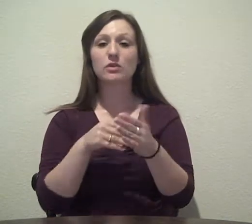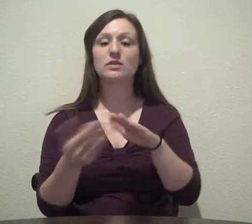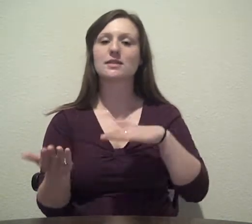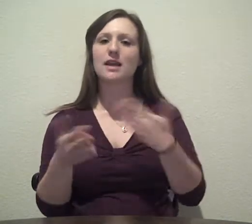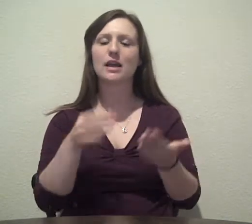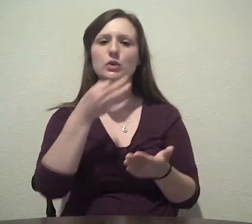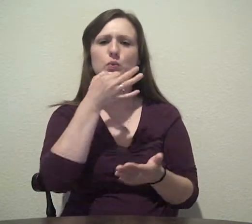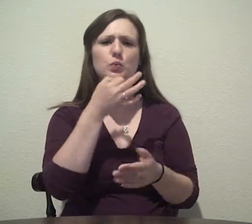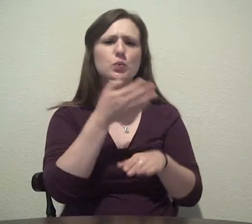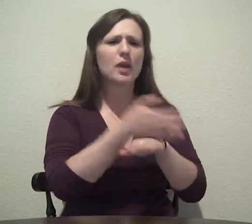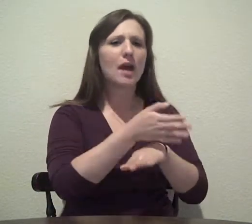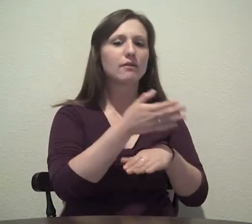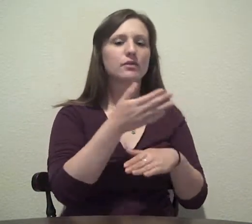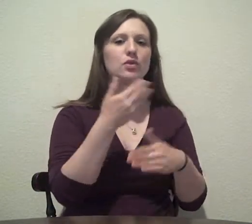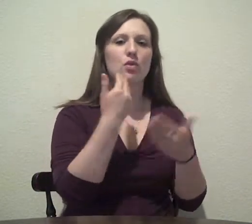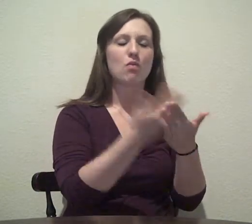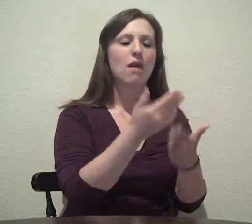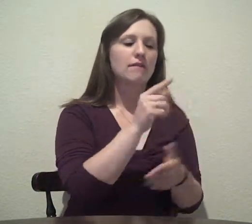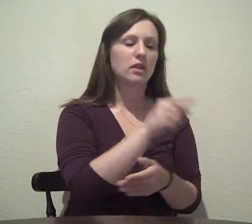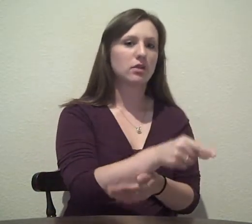after arriving in the United States.